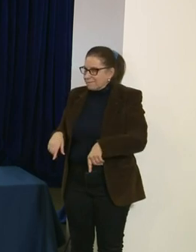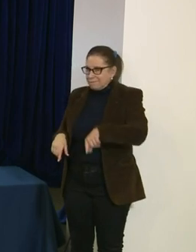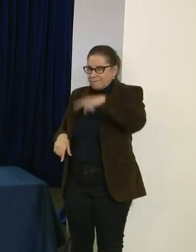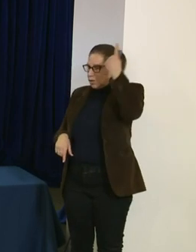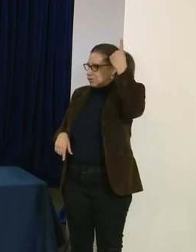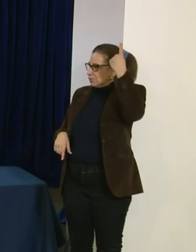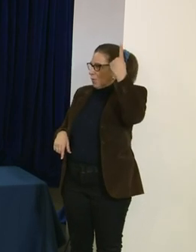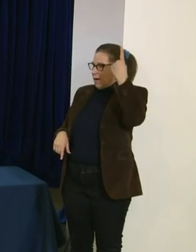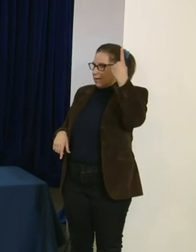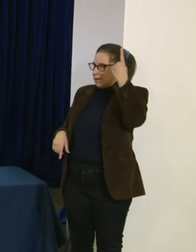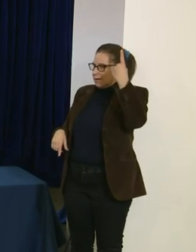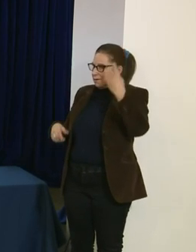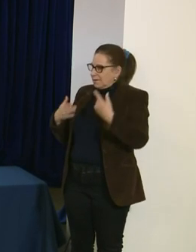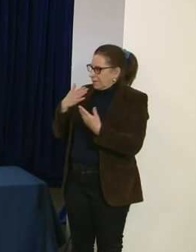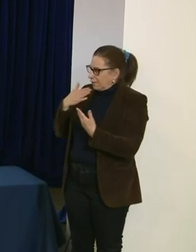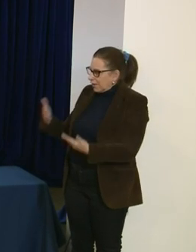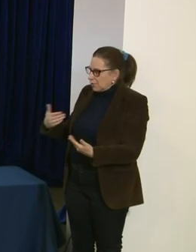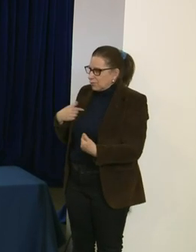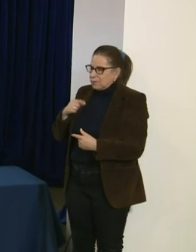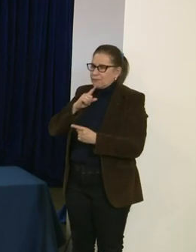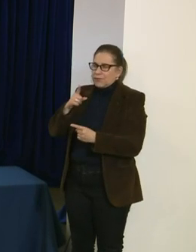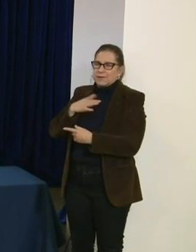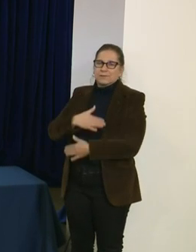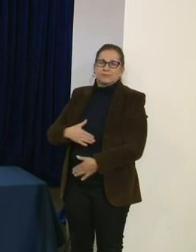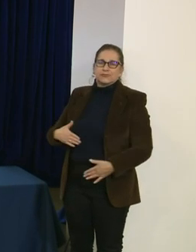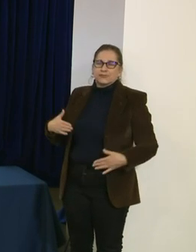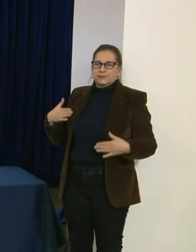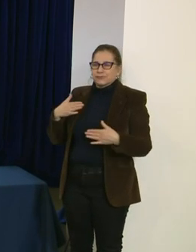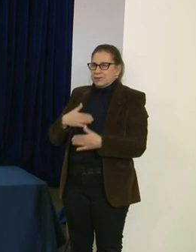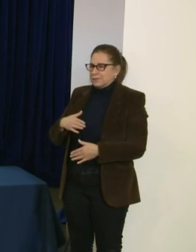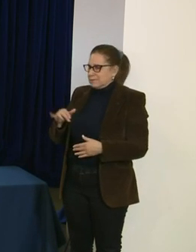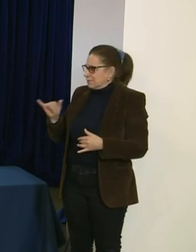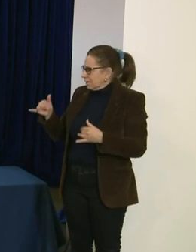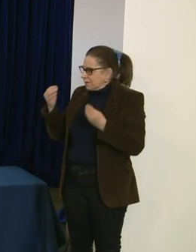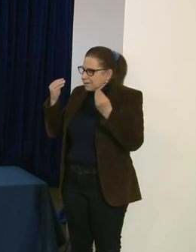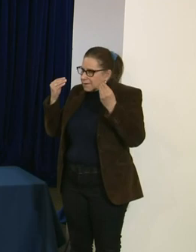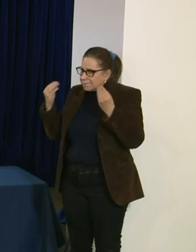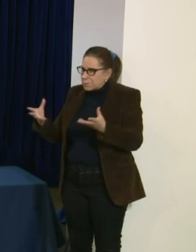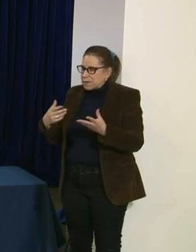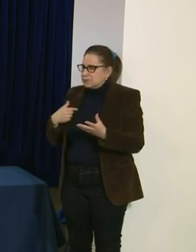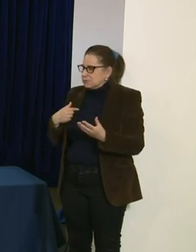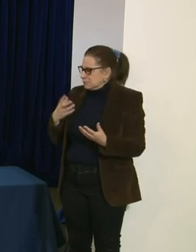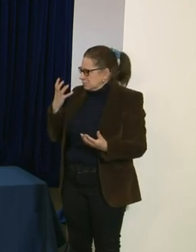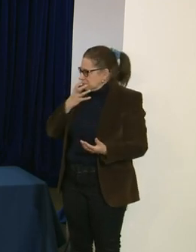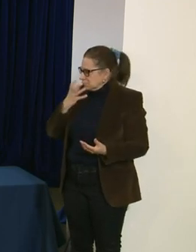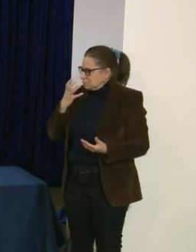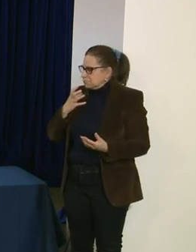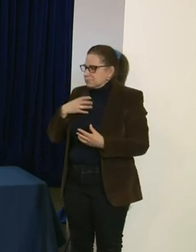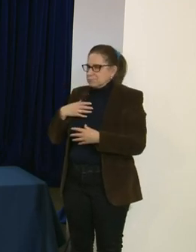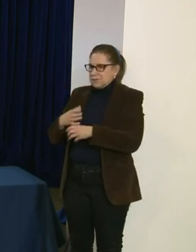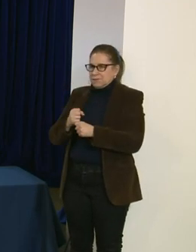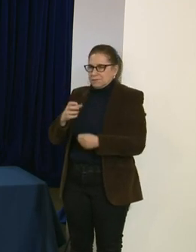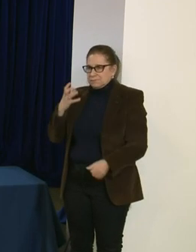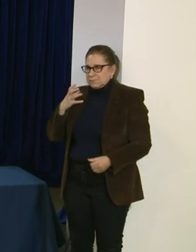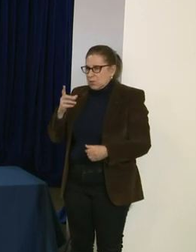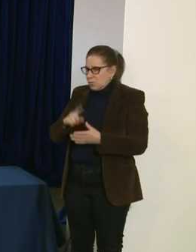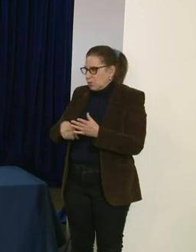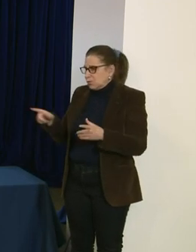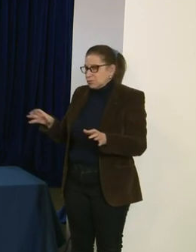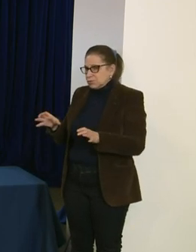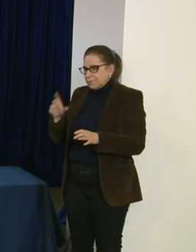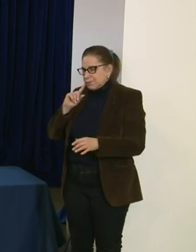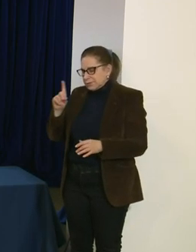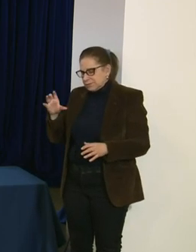I appreciate all of the information that I received and what you're doing for the district. My question